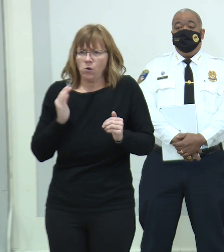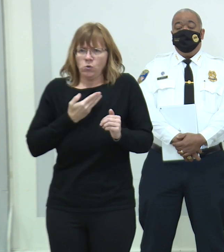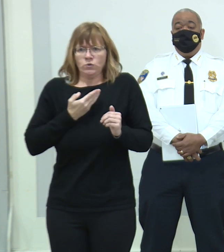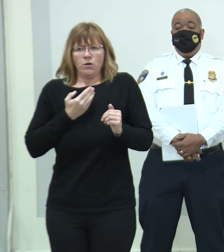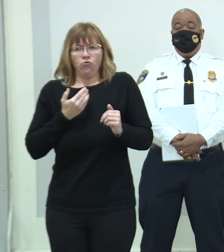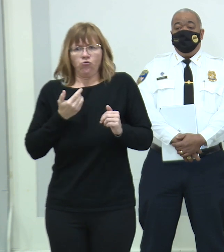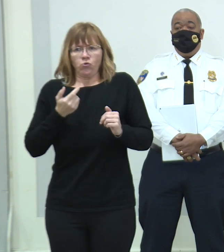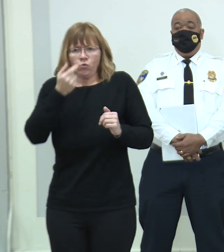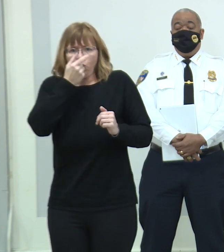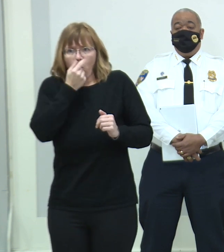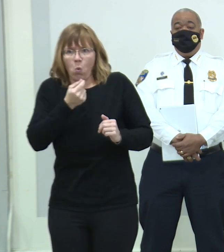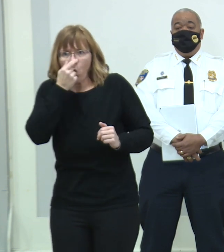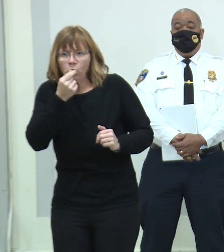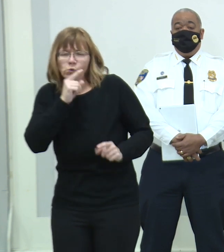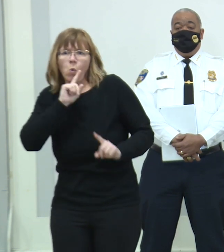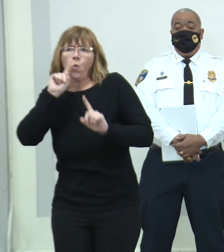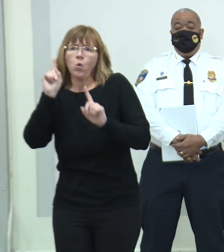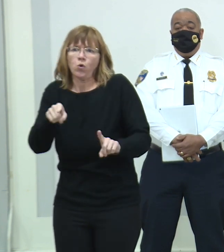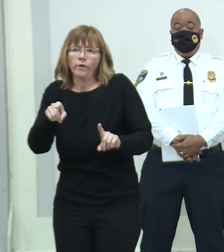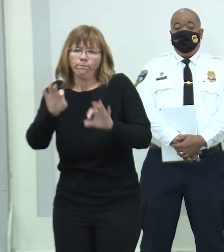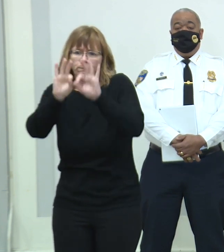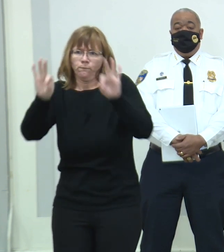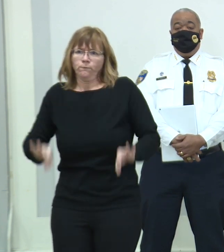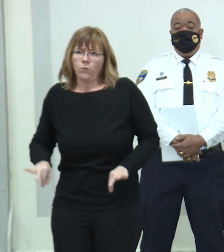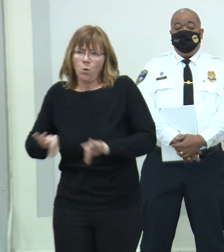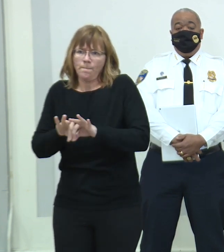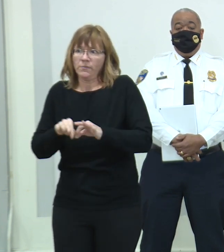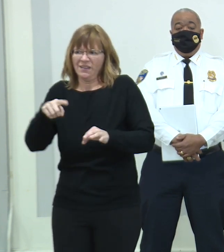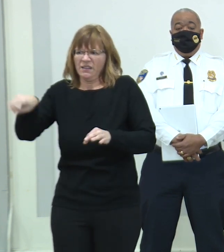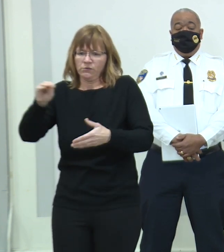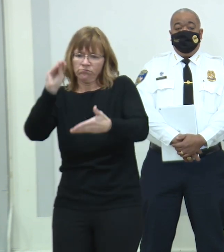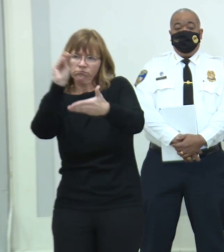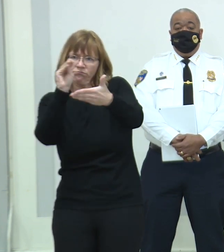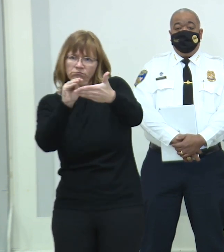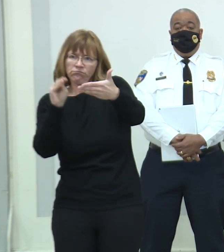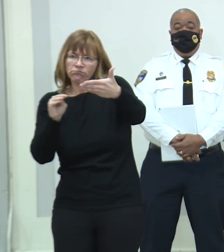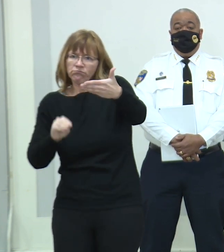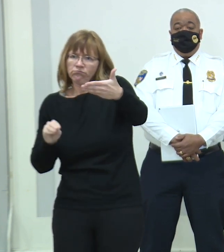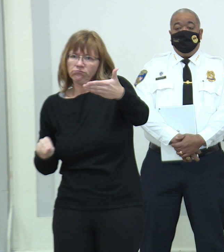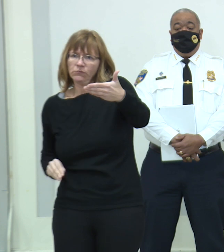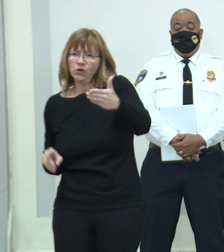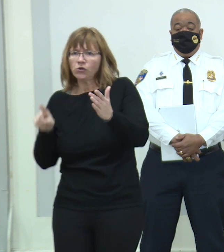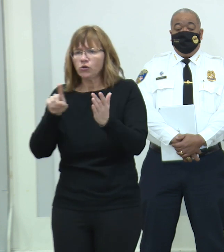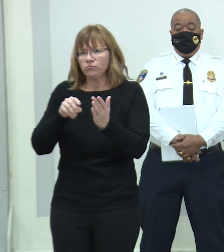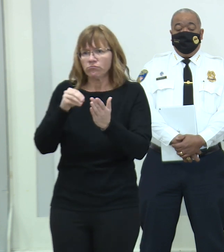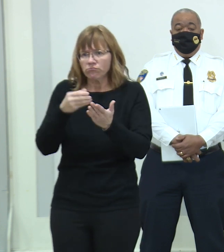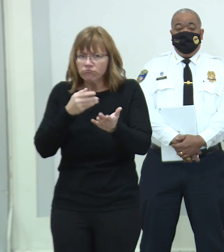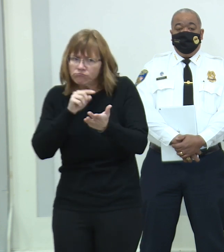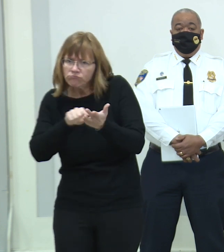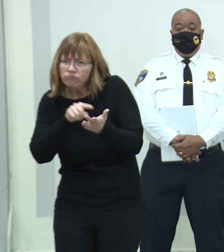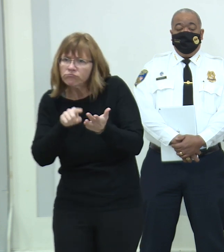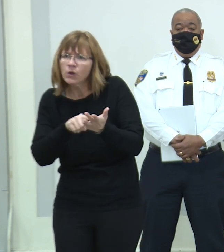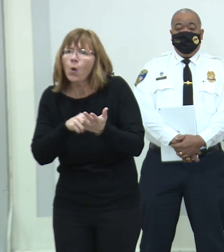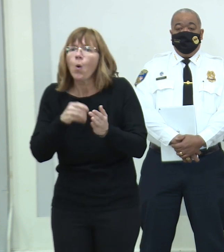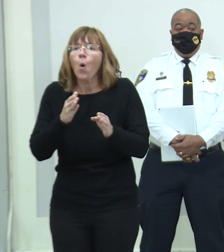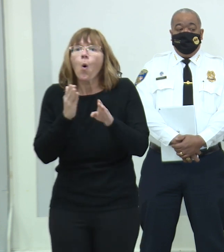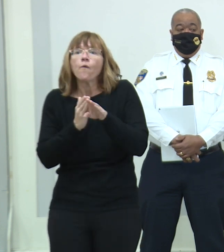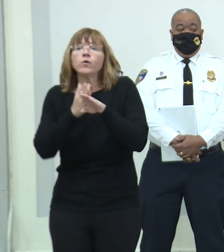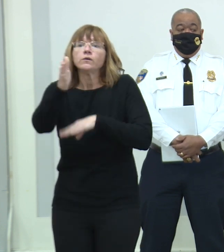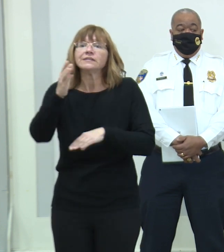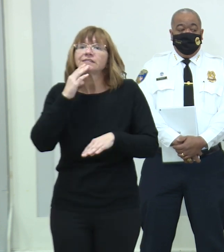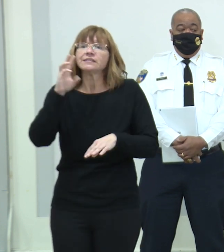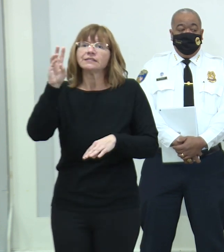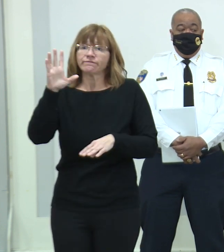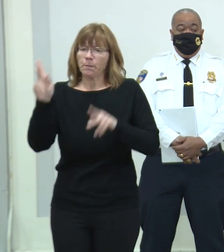that our older adults have completed. As a reminder, eligible older adults over 65 are encouraged to call the